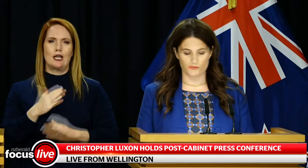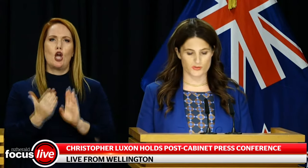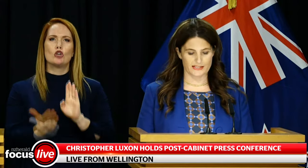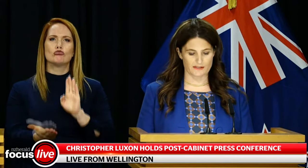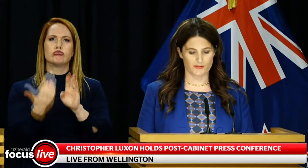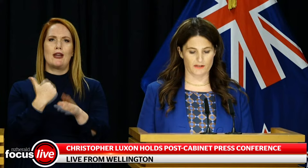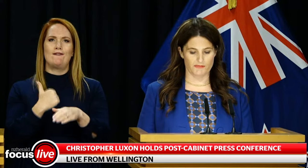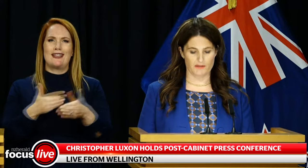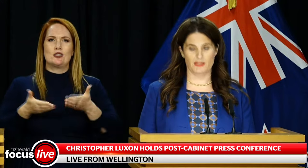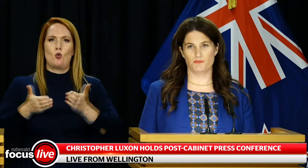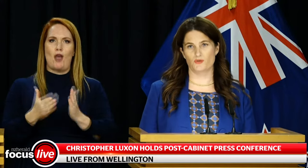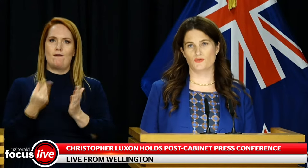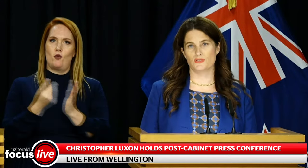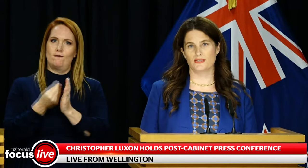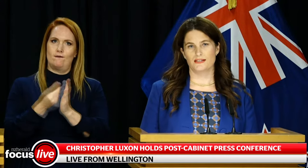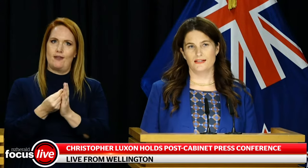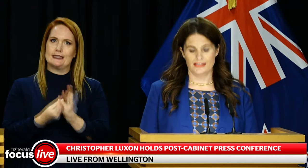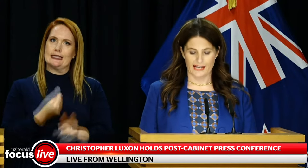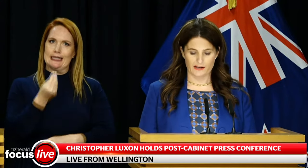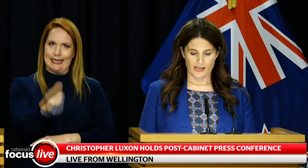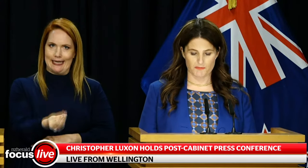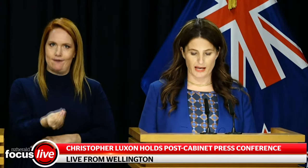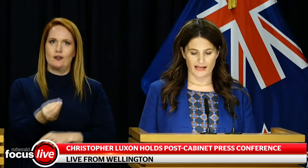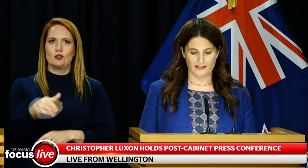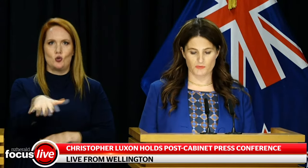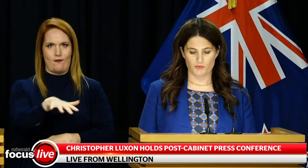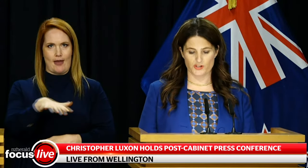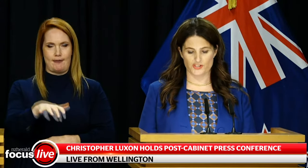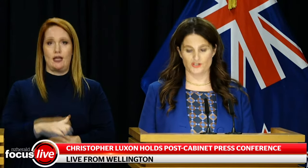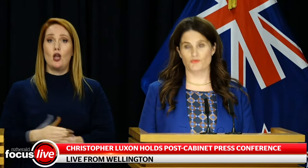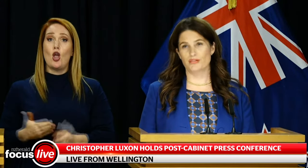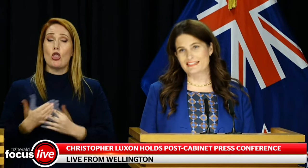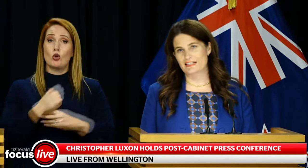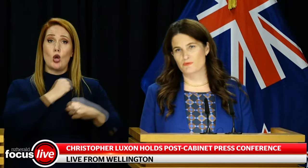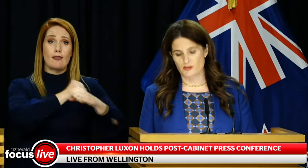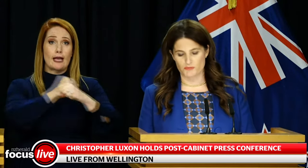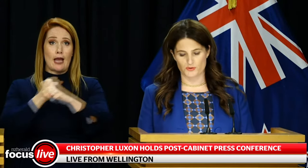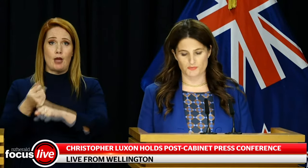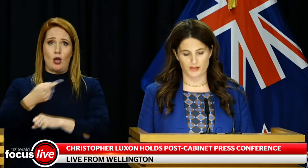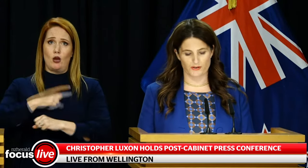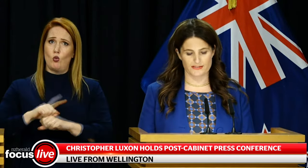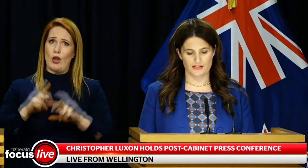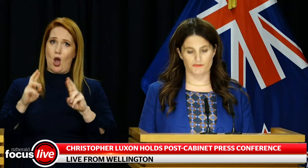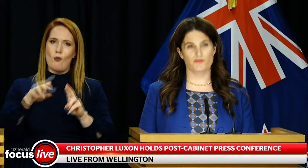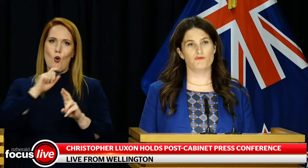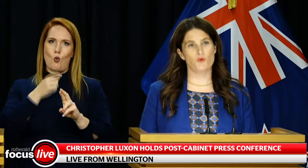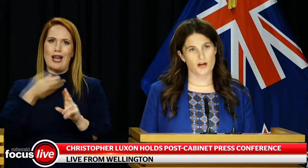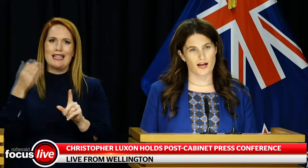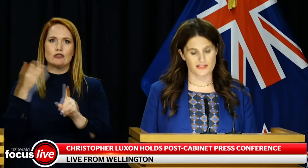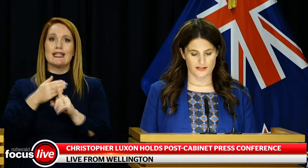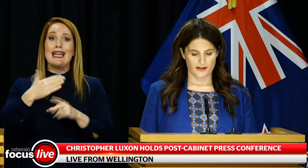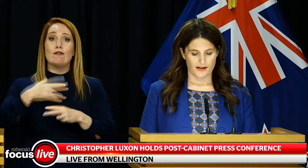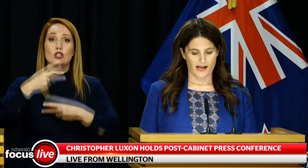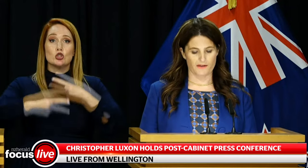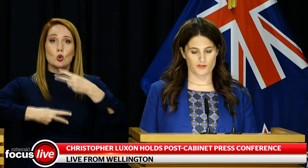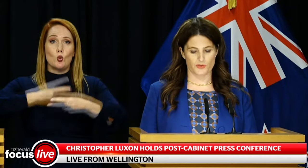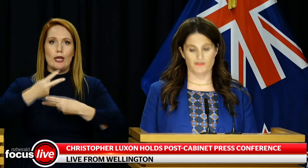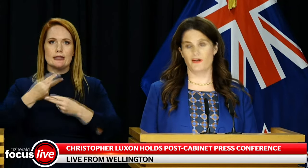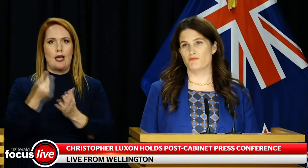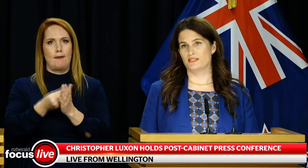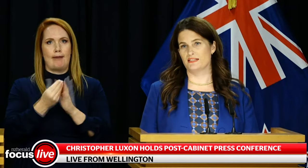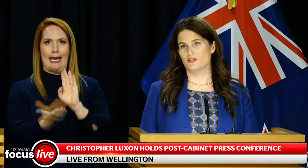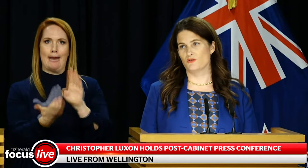model for delivering Family Boost. In our campaign, we wish to directly reimburse parents every fortnight